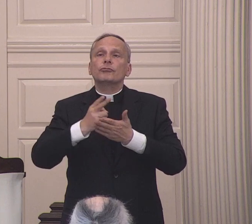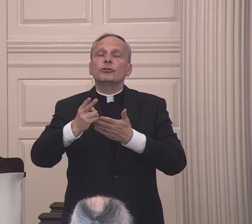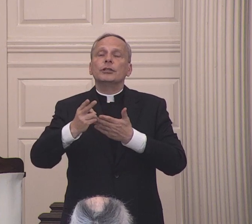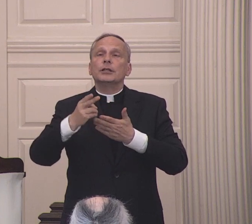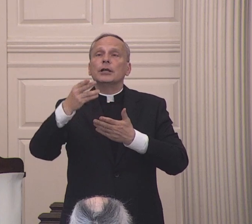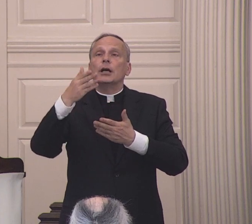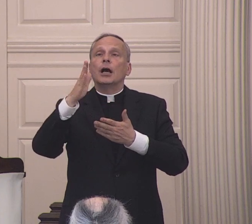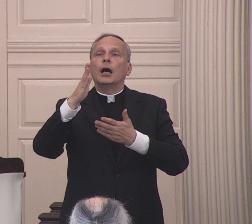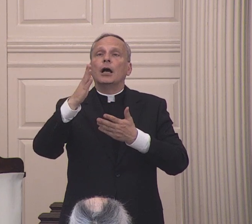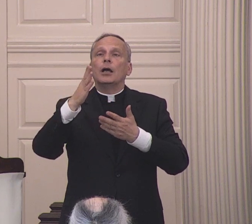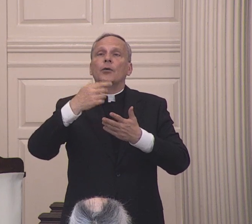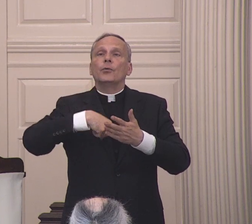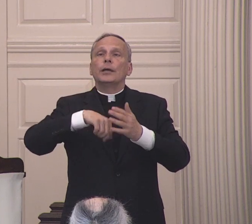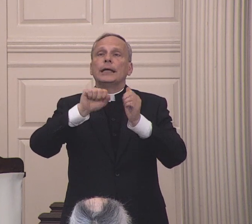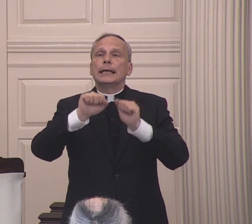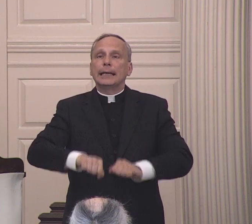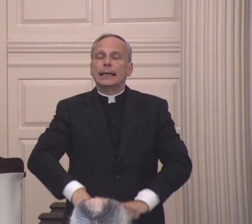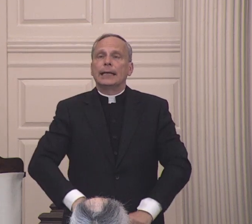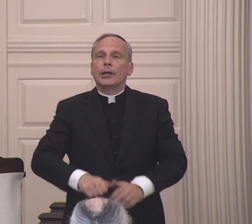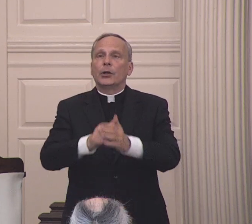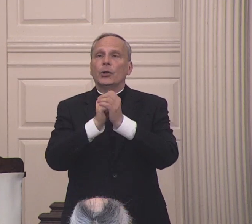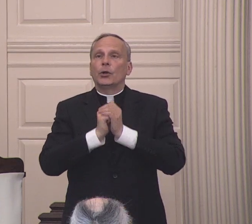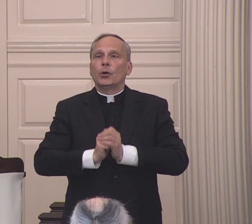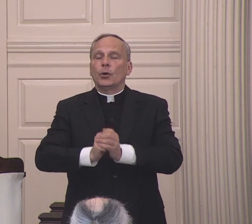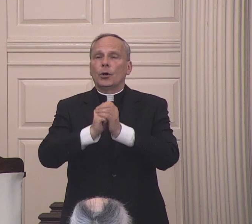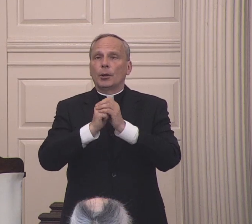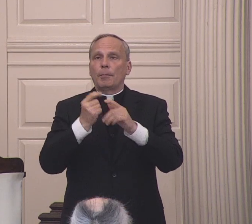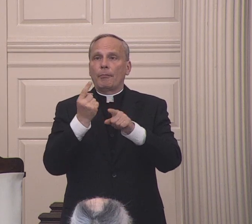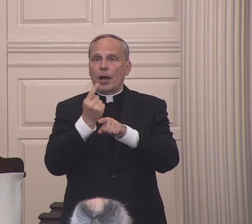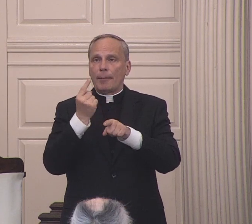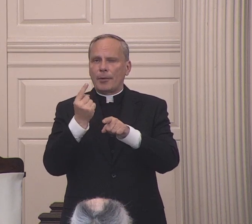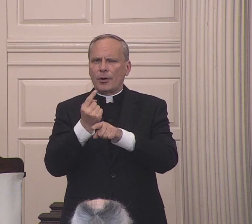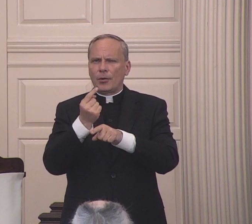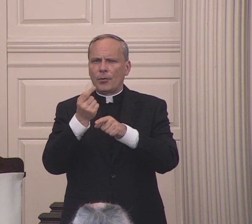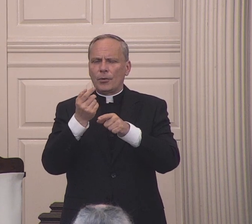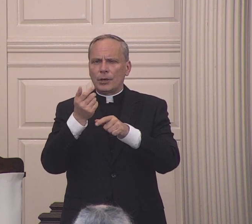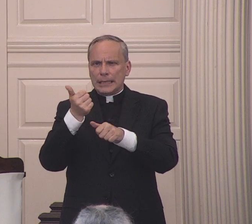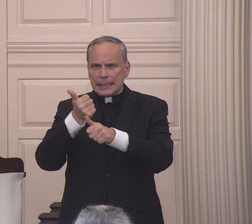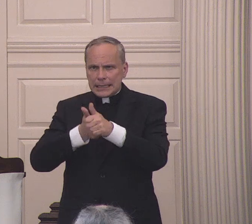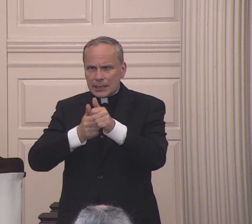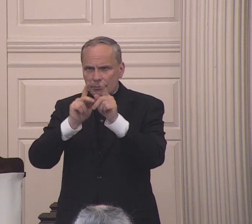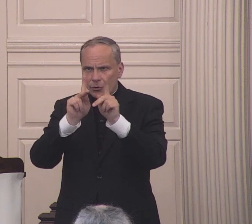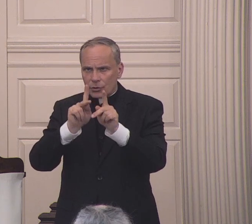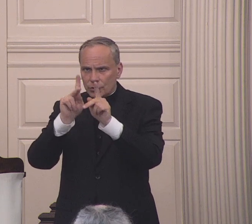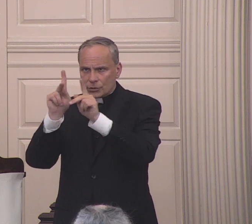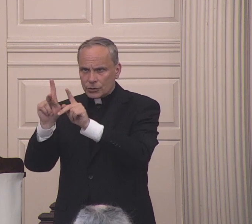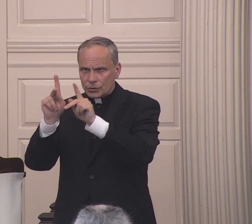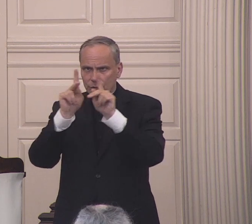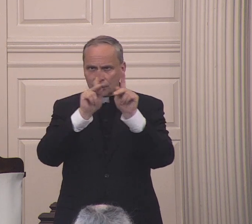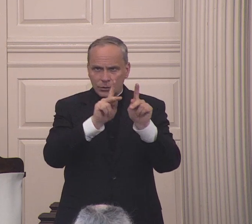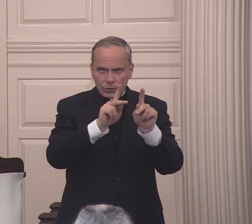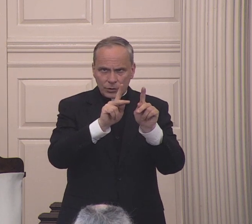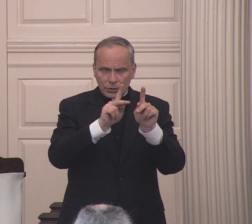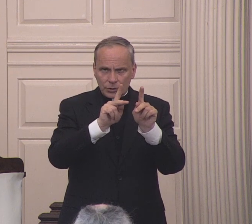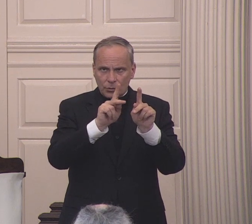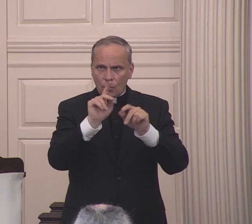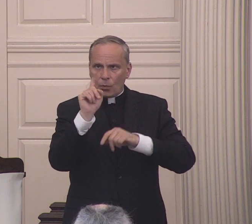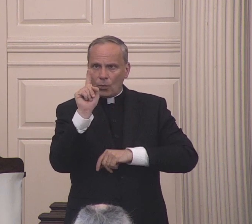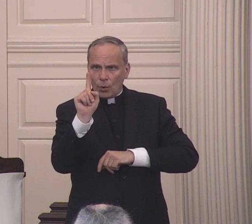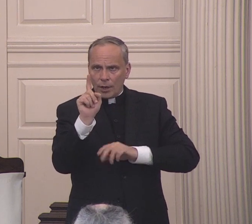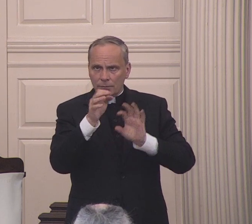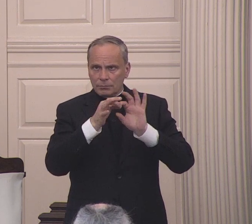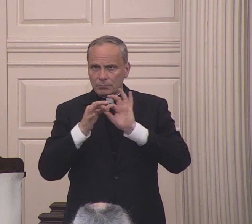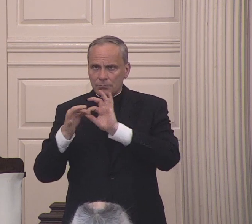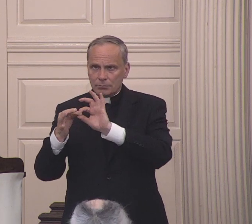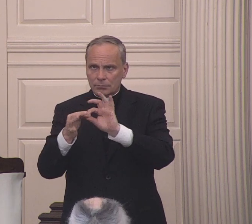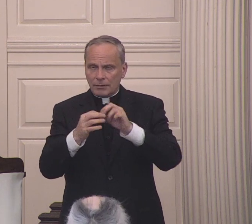you might be adored in what is proper to each person, their unity in substance,